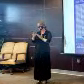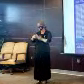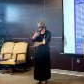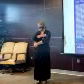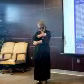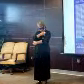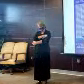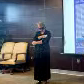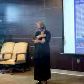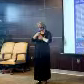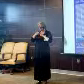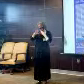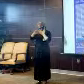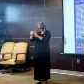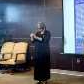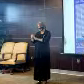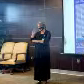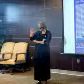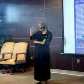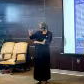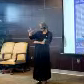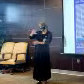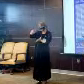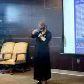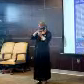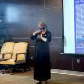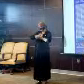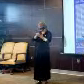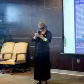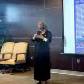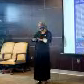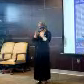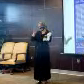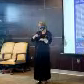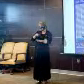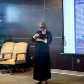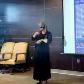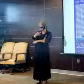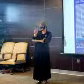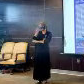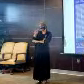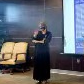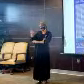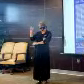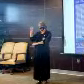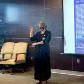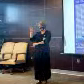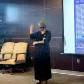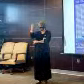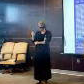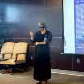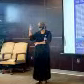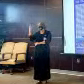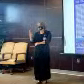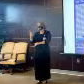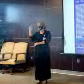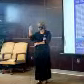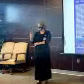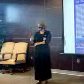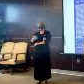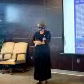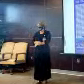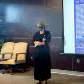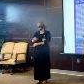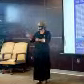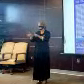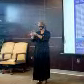site at the mall. The center this week is open from 2 to 6 on Tuesday, Wednesday, and Thursday. We're also still offering